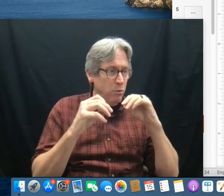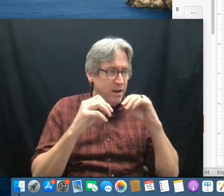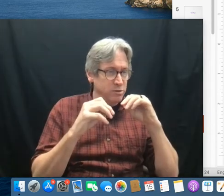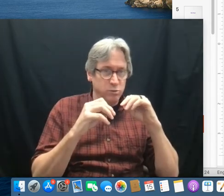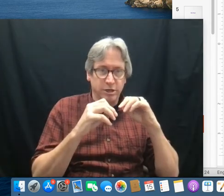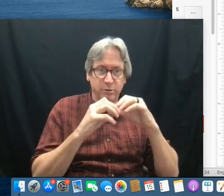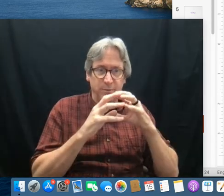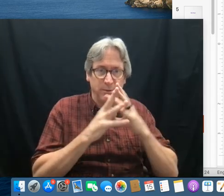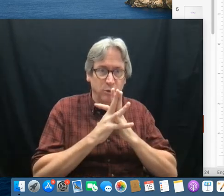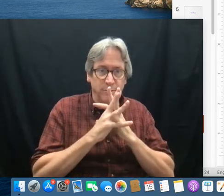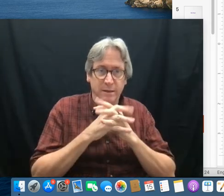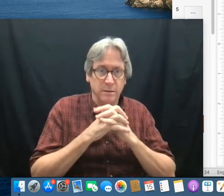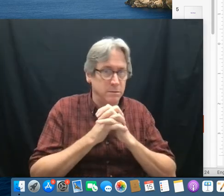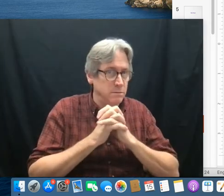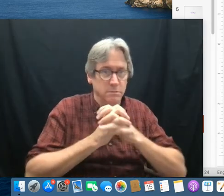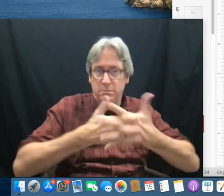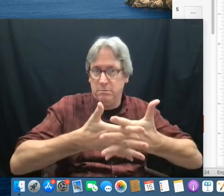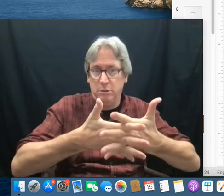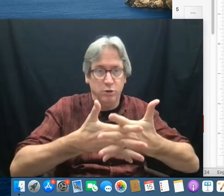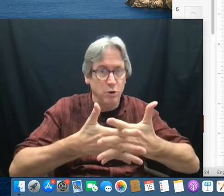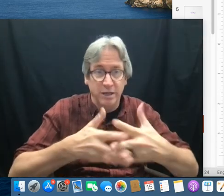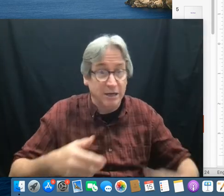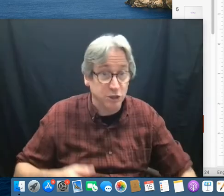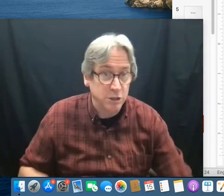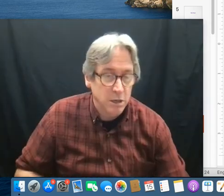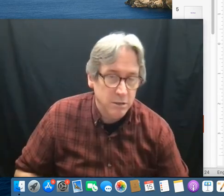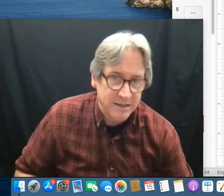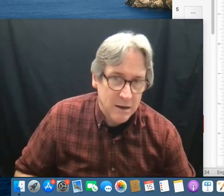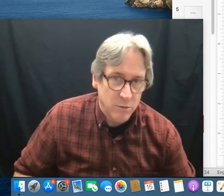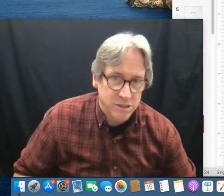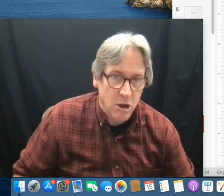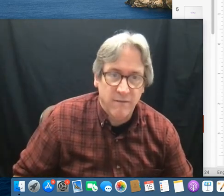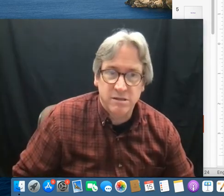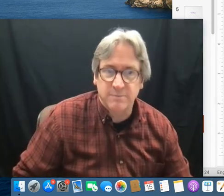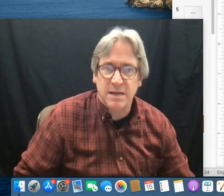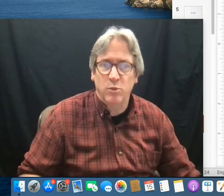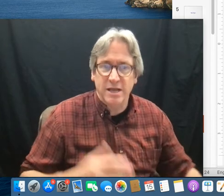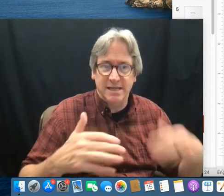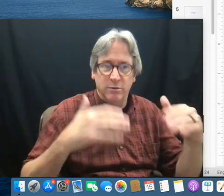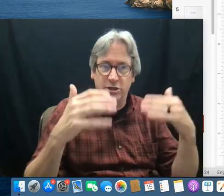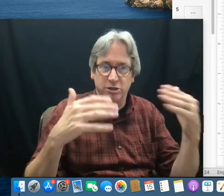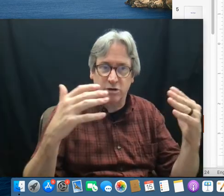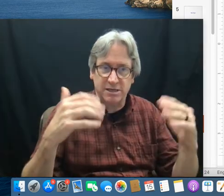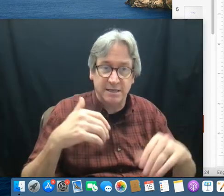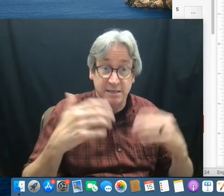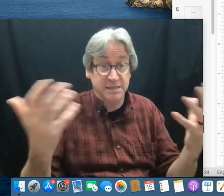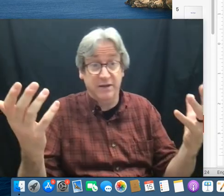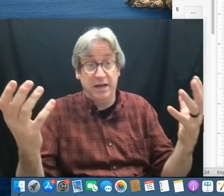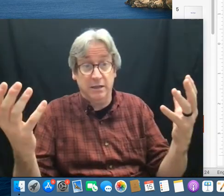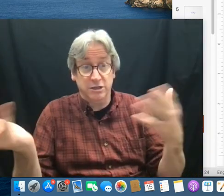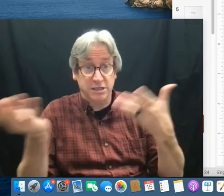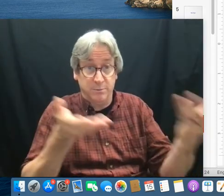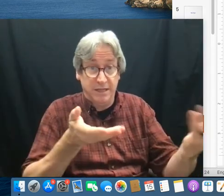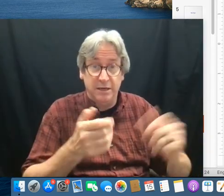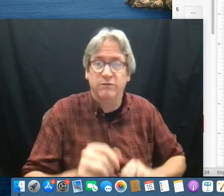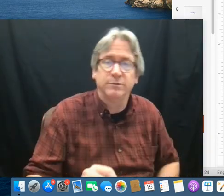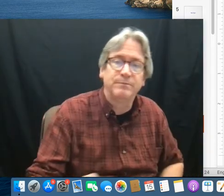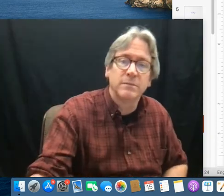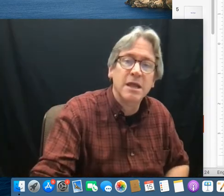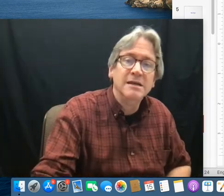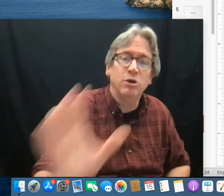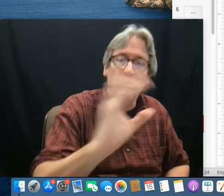they made to make him sound alien, is to give him that. Some other languages do that, and I'm not as familiar